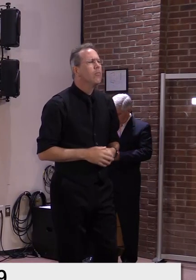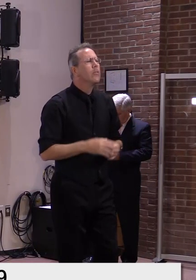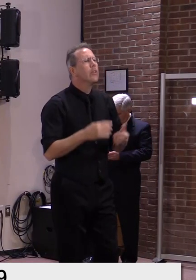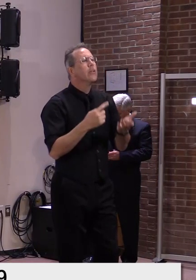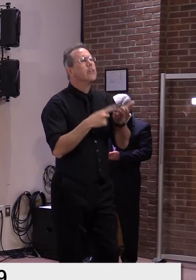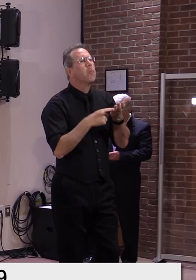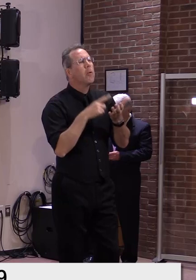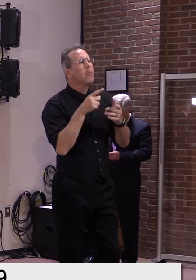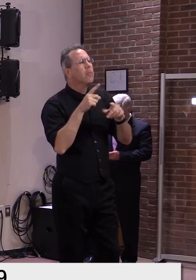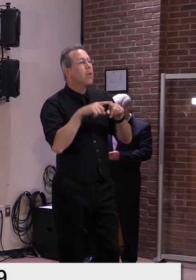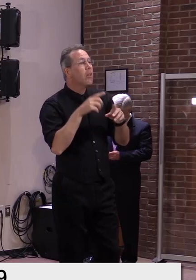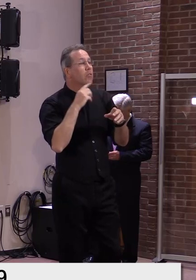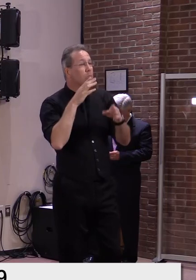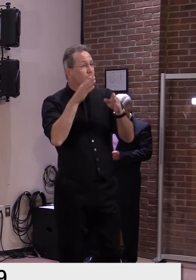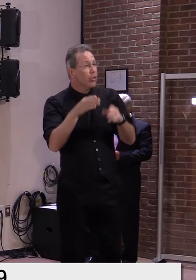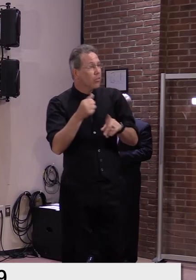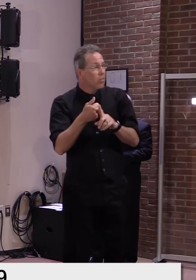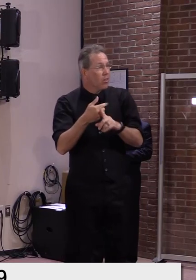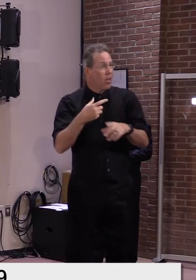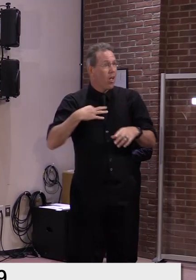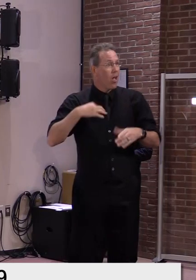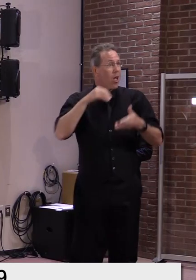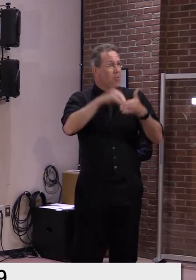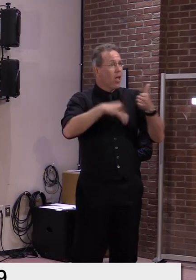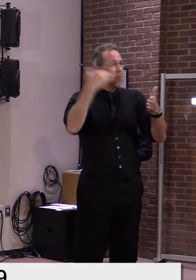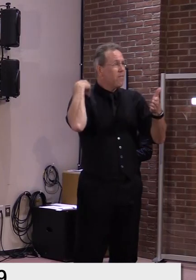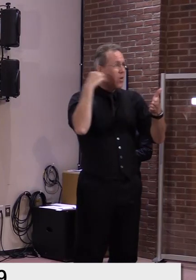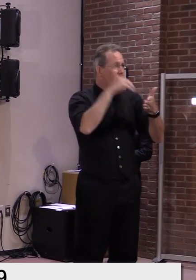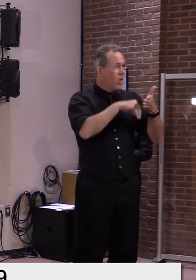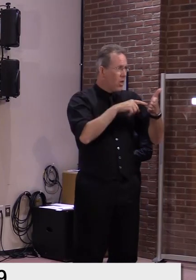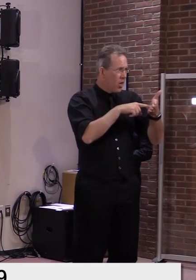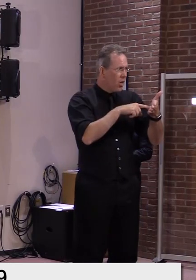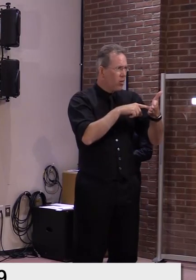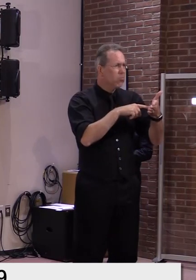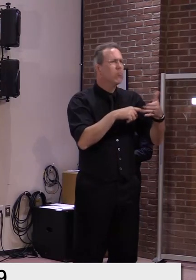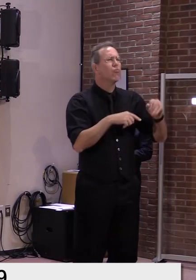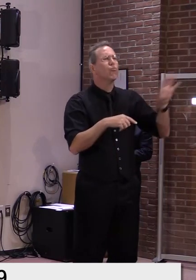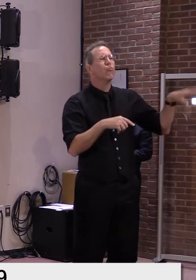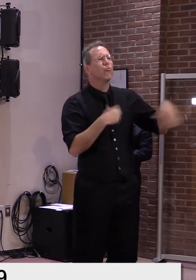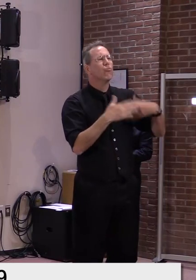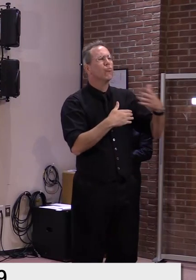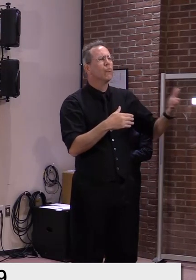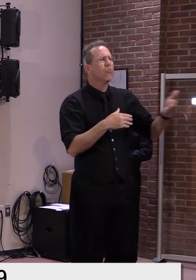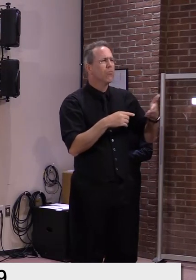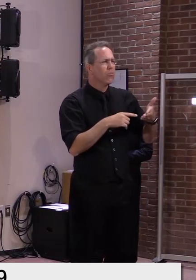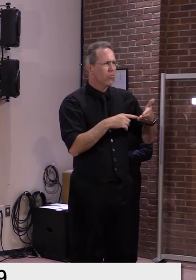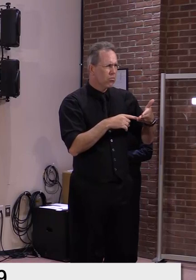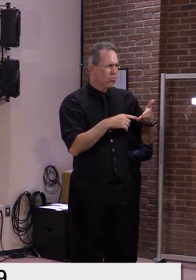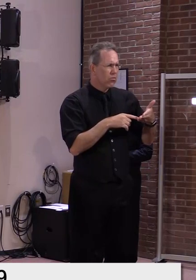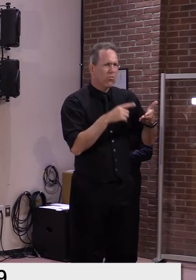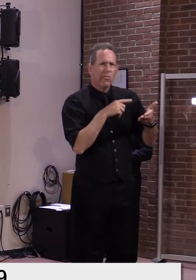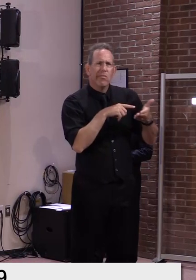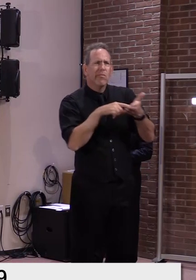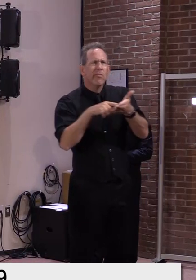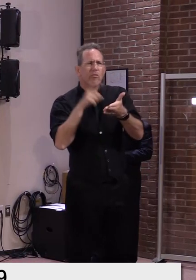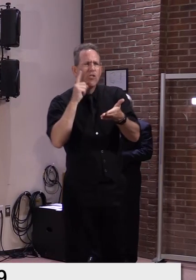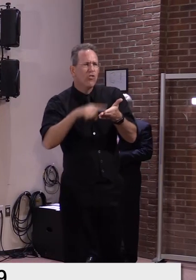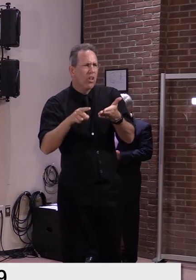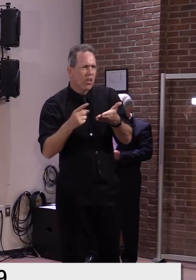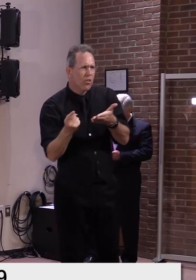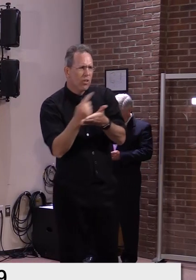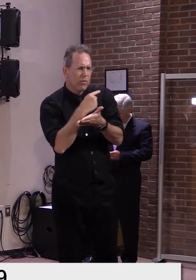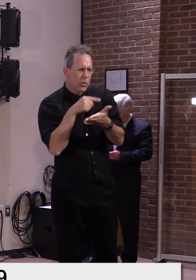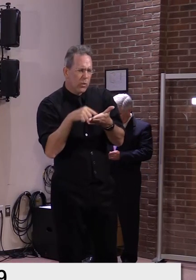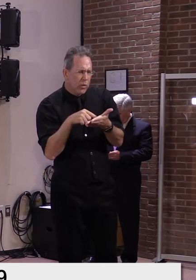know, caused the system to raise a red flag that caused further review. So there are a number of reasons why folks may still be allowed